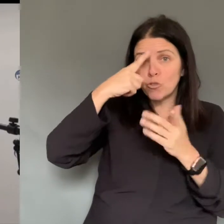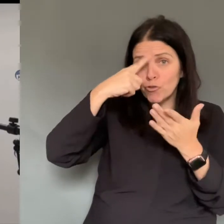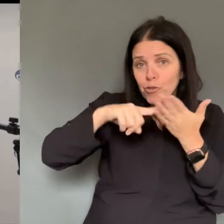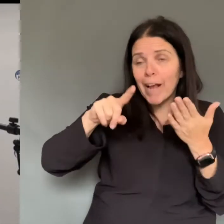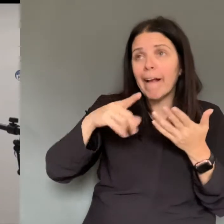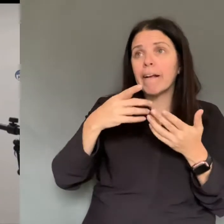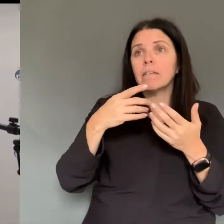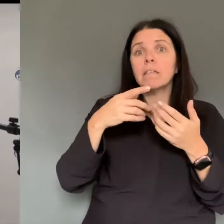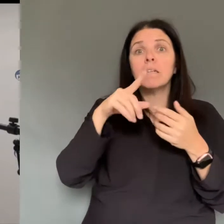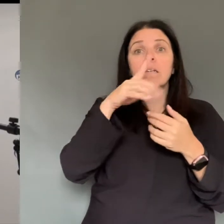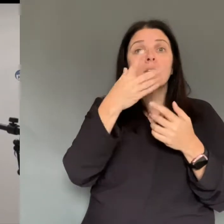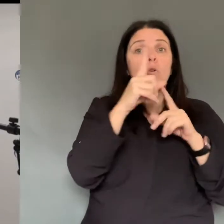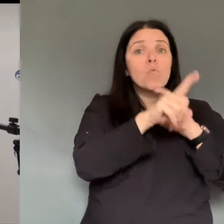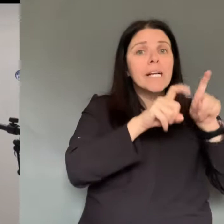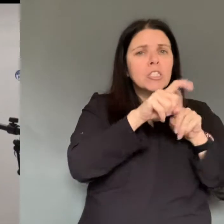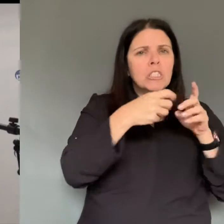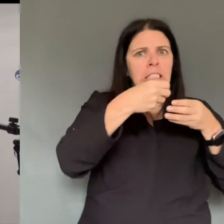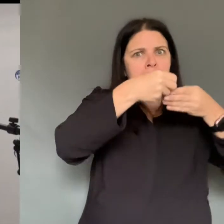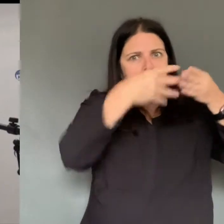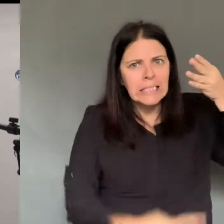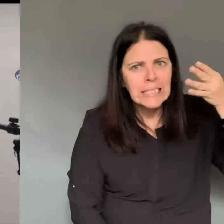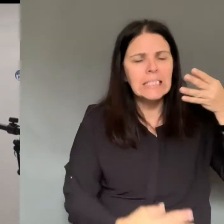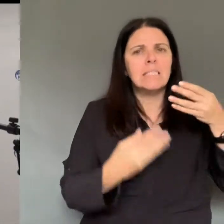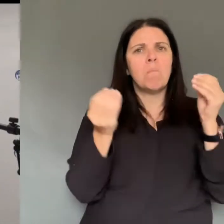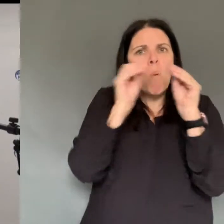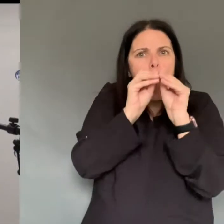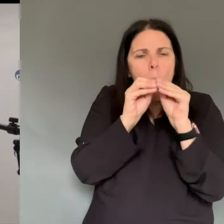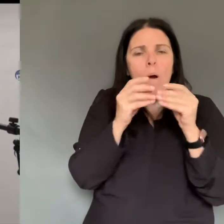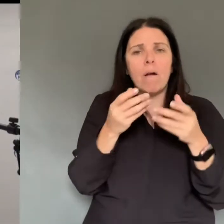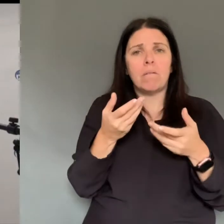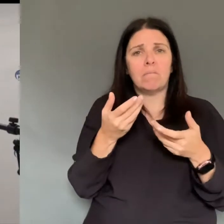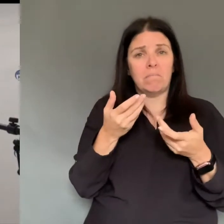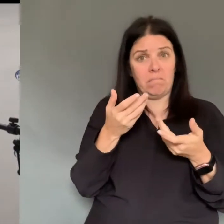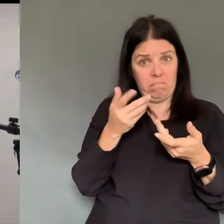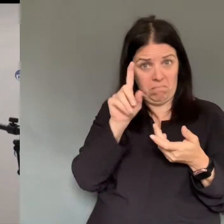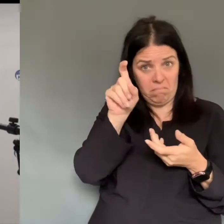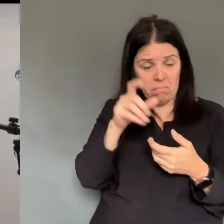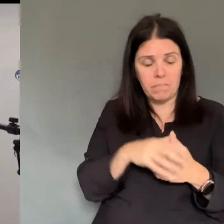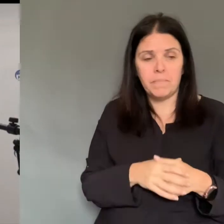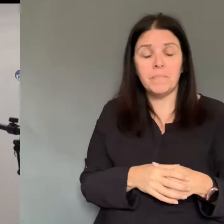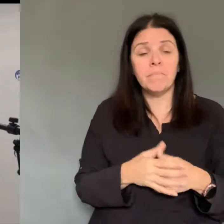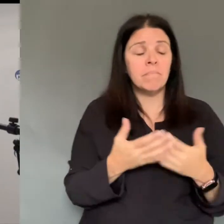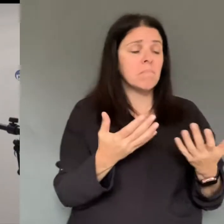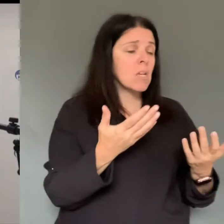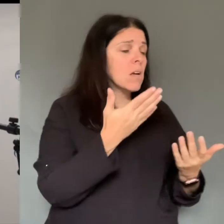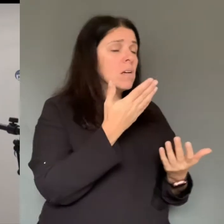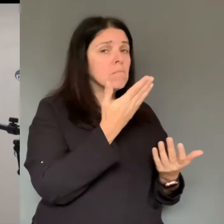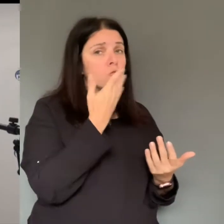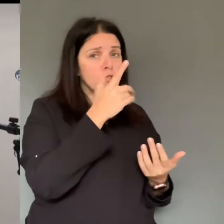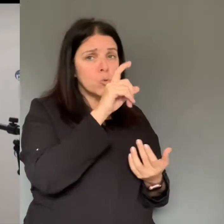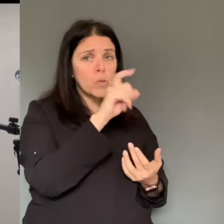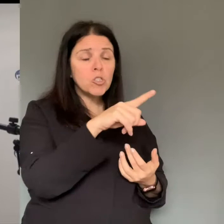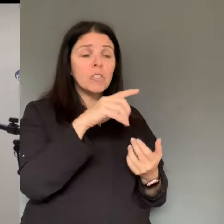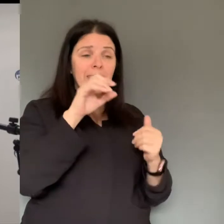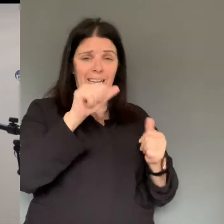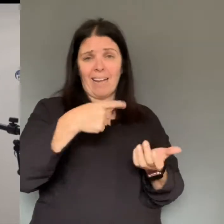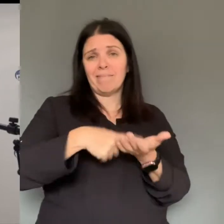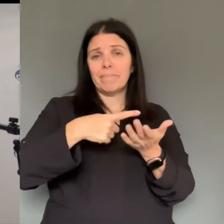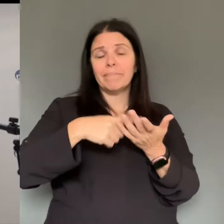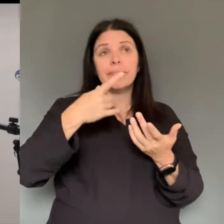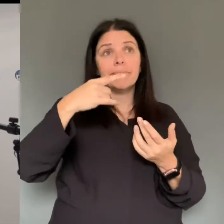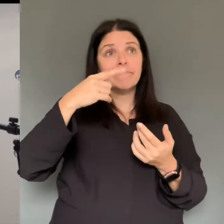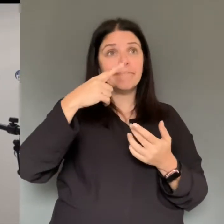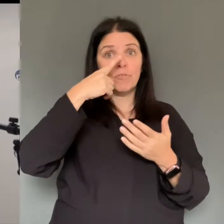is just maybe just limiting the number of travel and transmission, and more specifically, if some of these